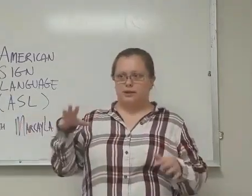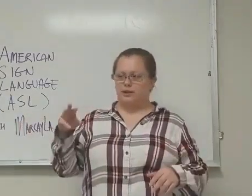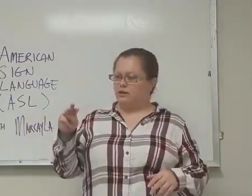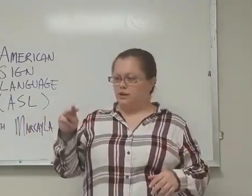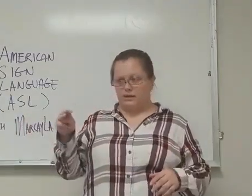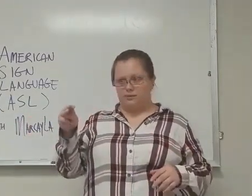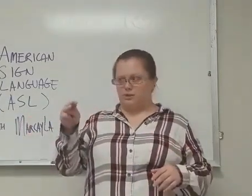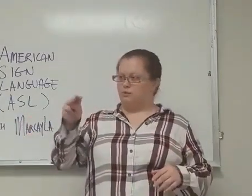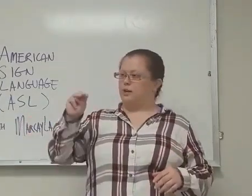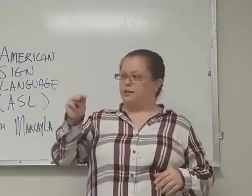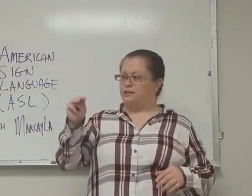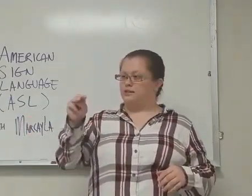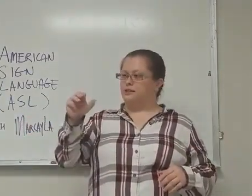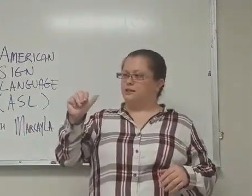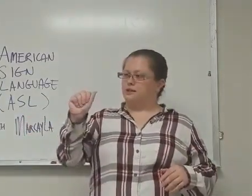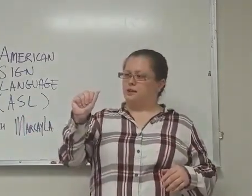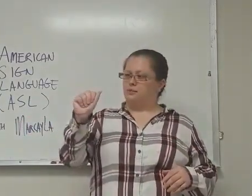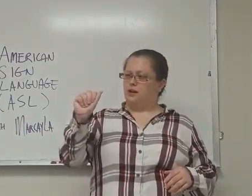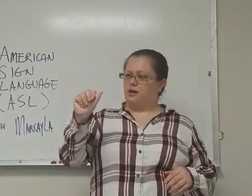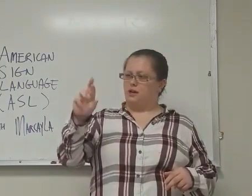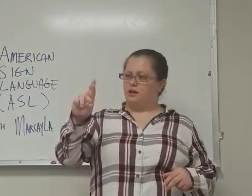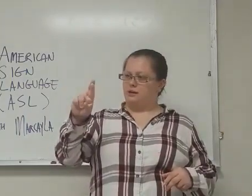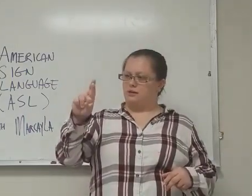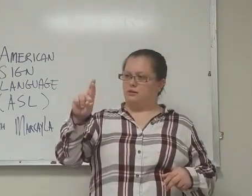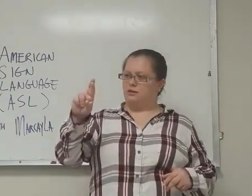out your name. So mine is Marcayla.